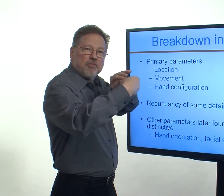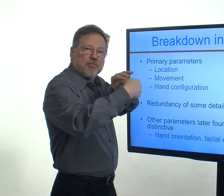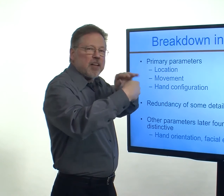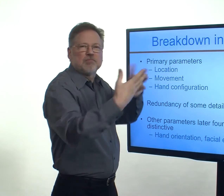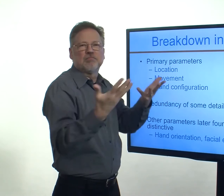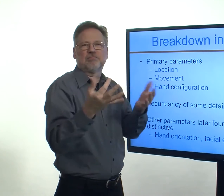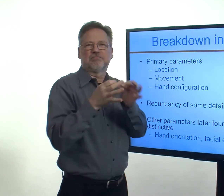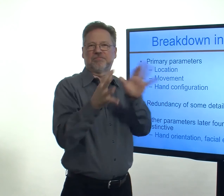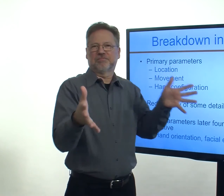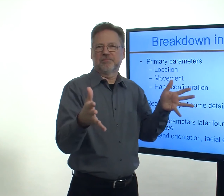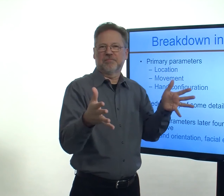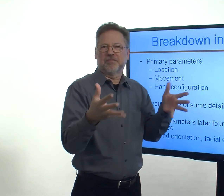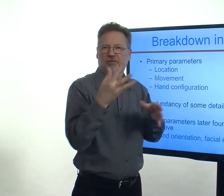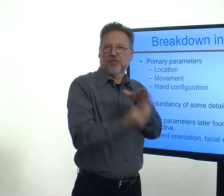then the message would be unintelligible.